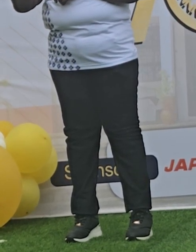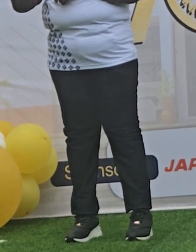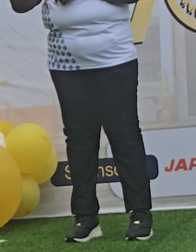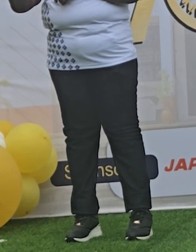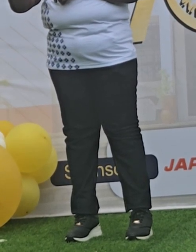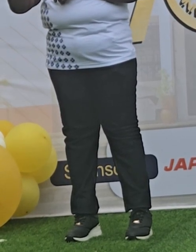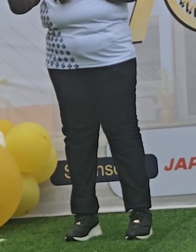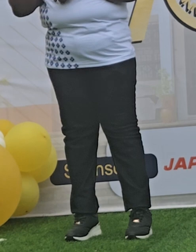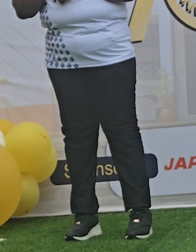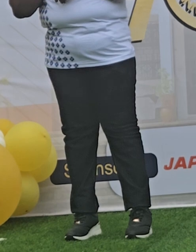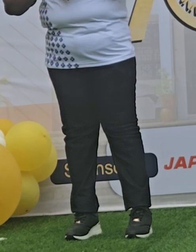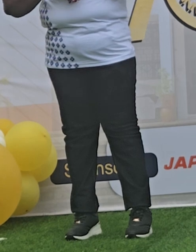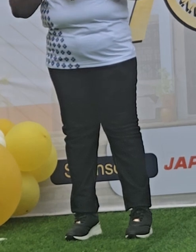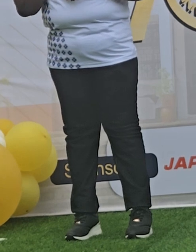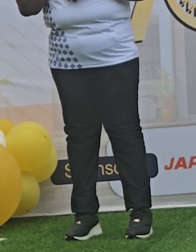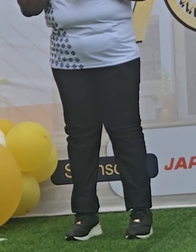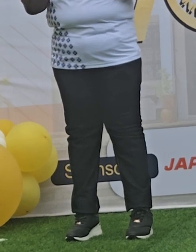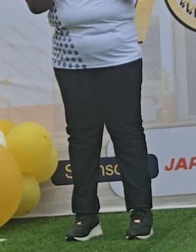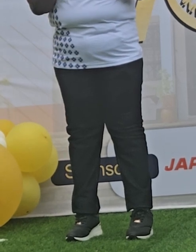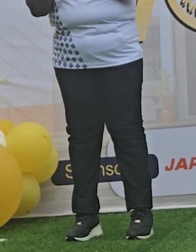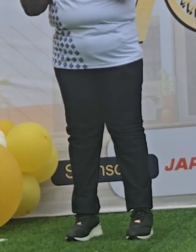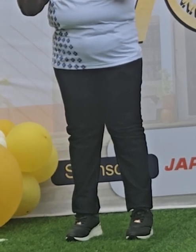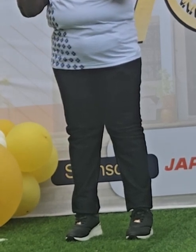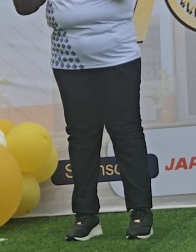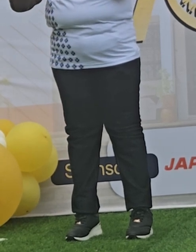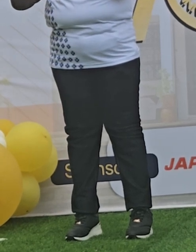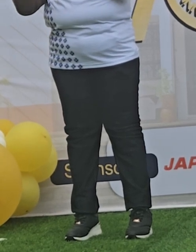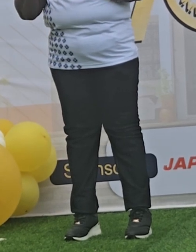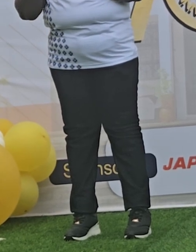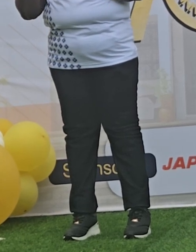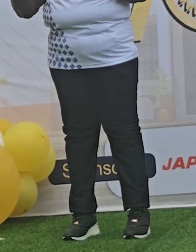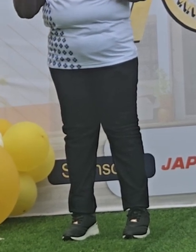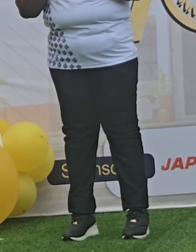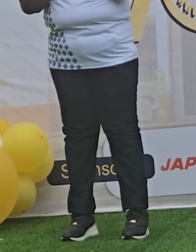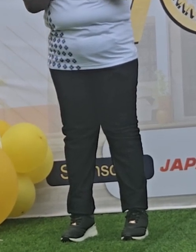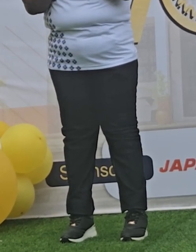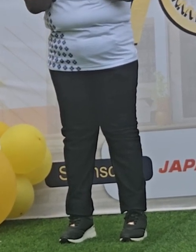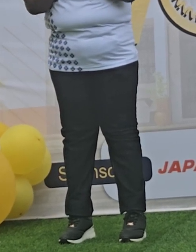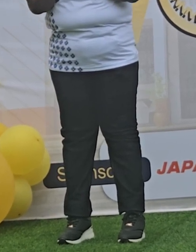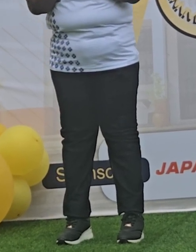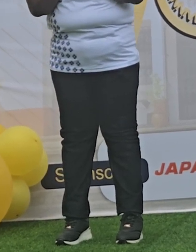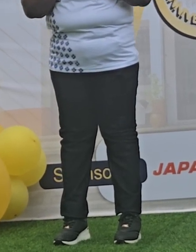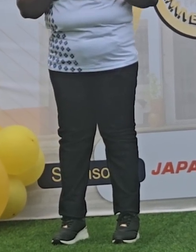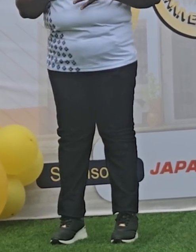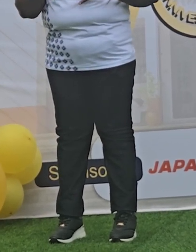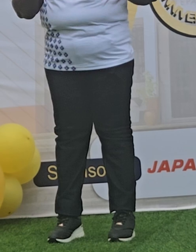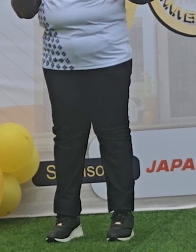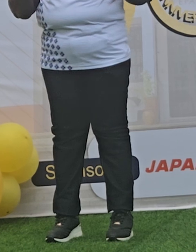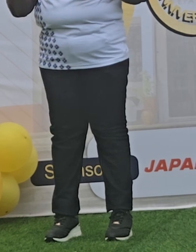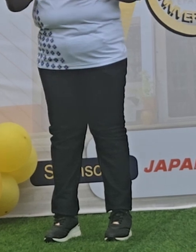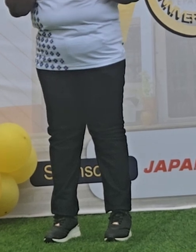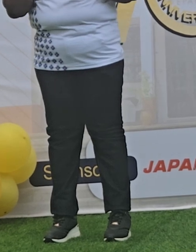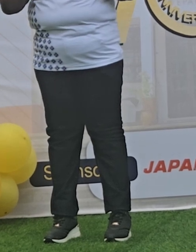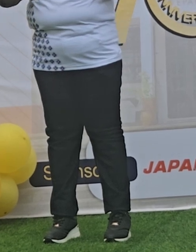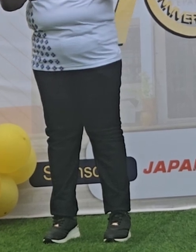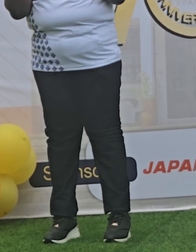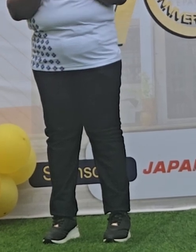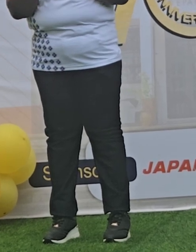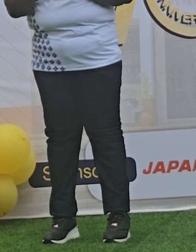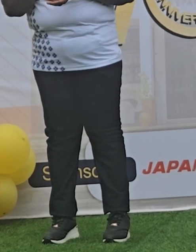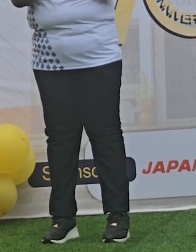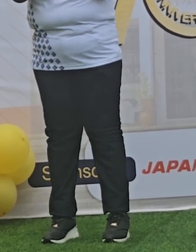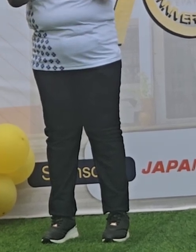According to the students, what fascinated them most about sociology was that it made them understand